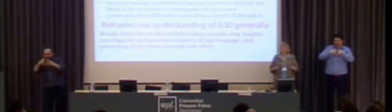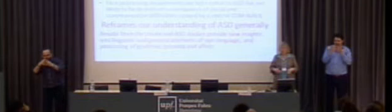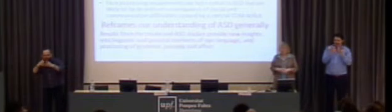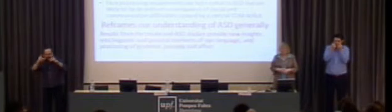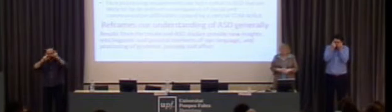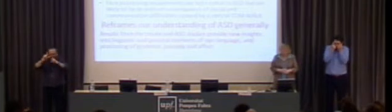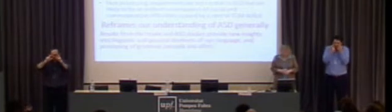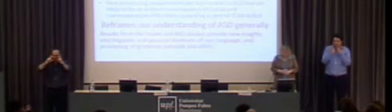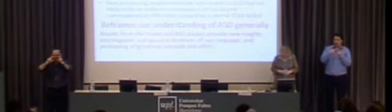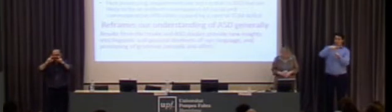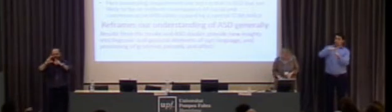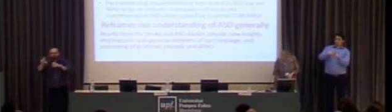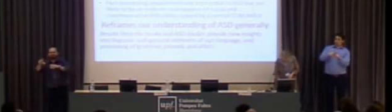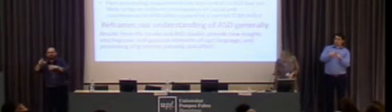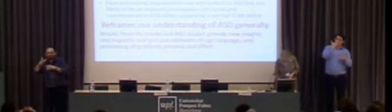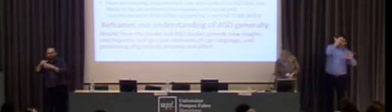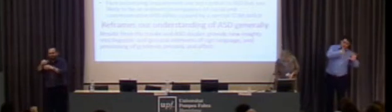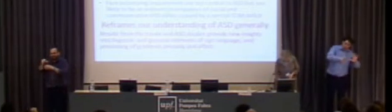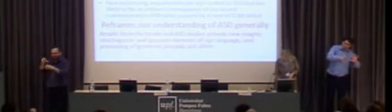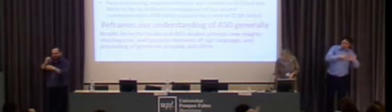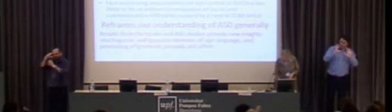and autism generally.